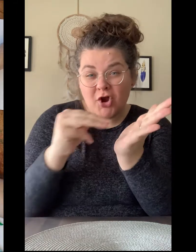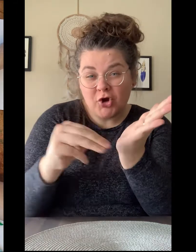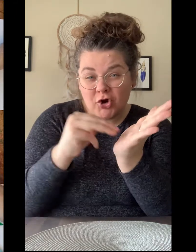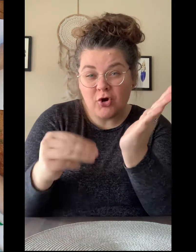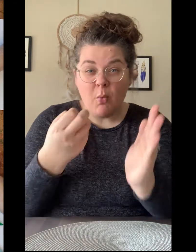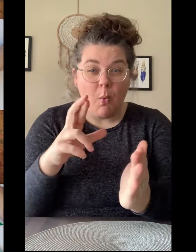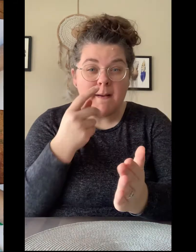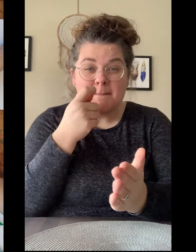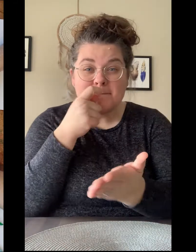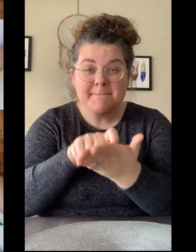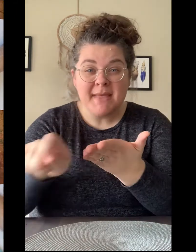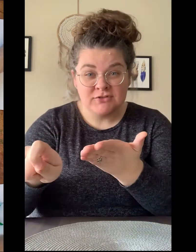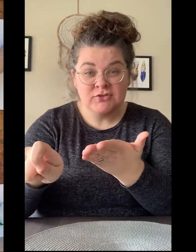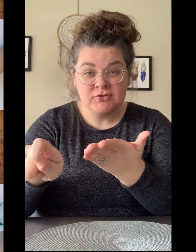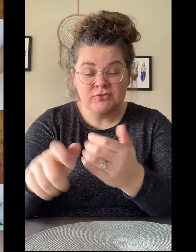pencil.